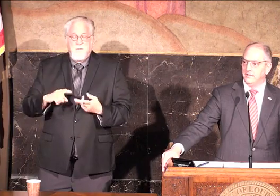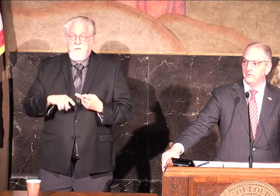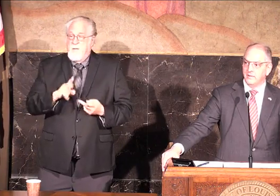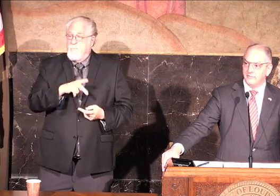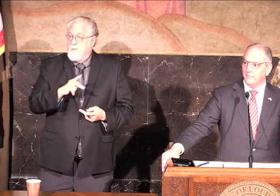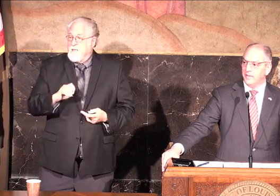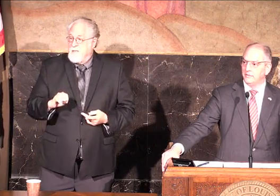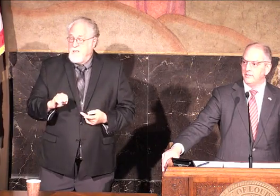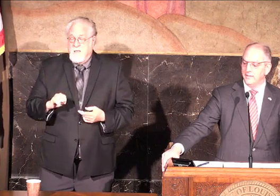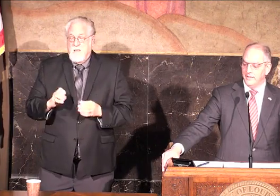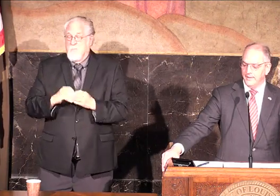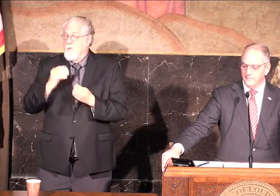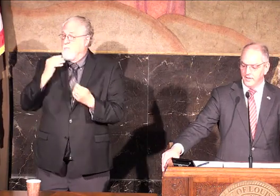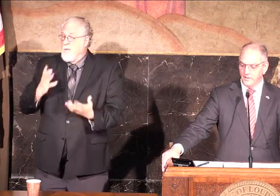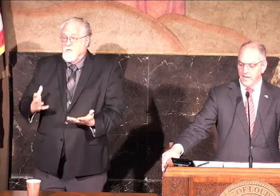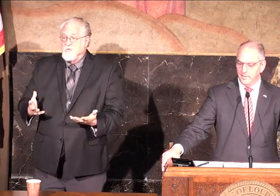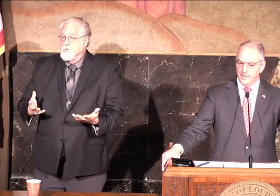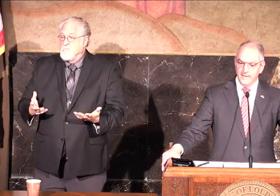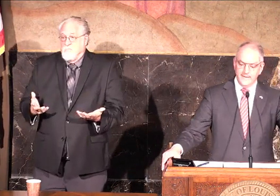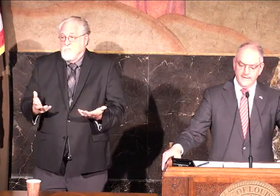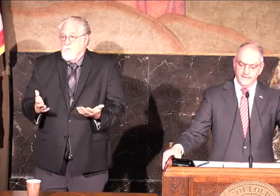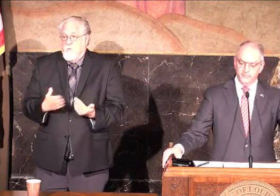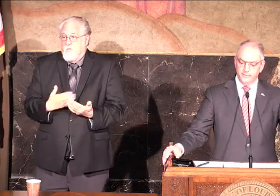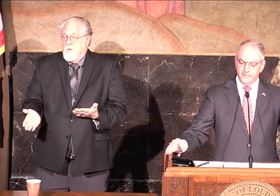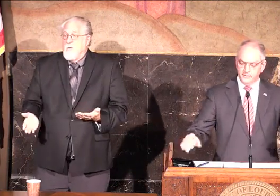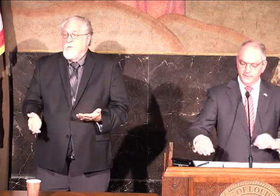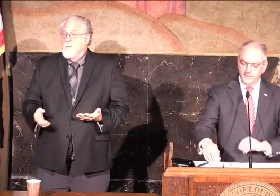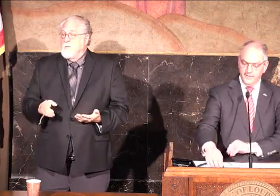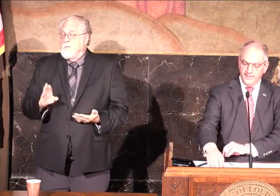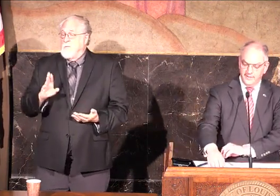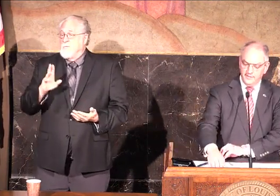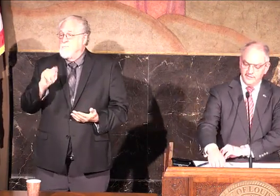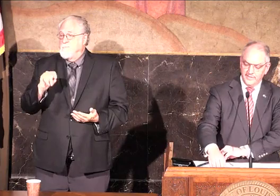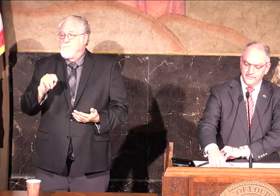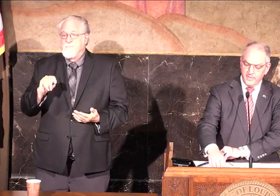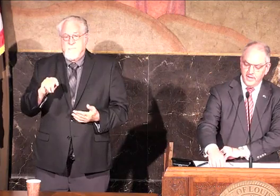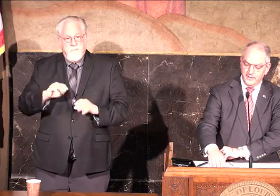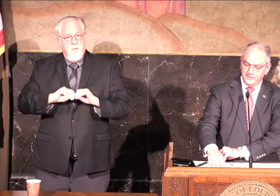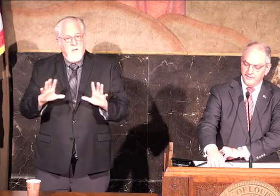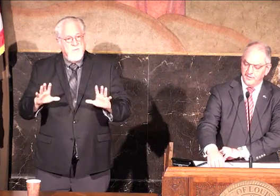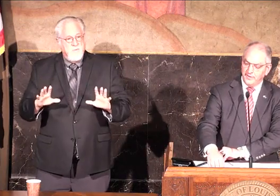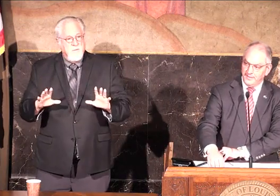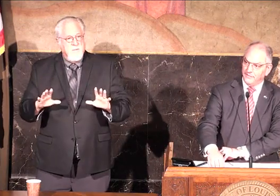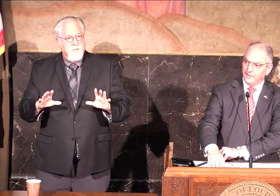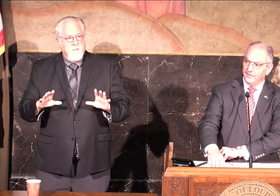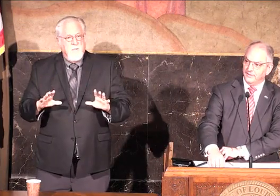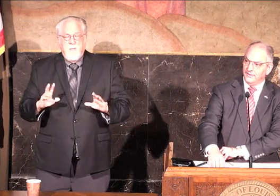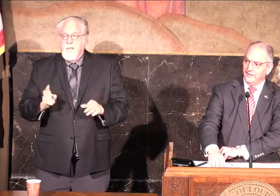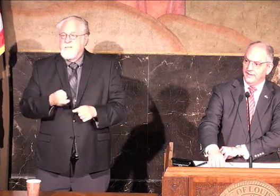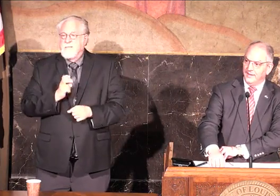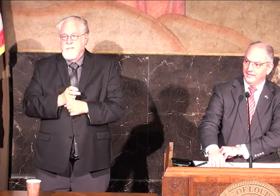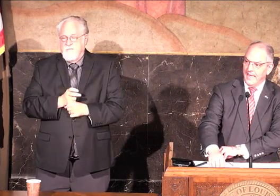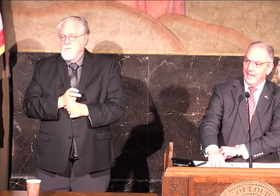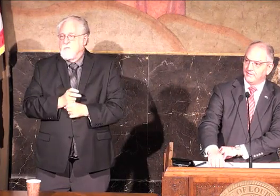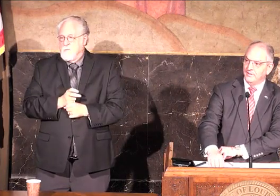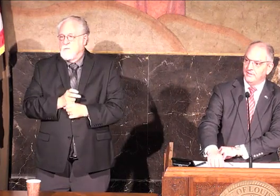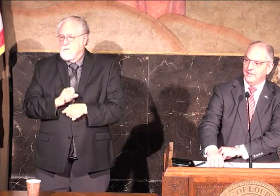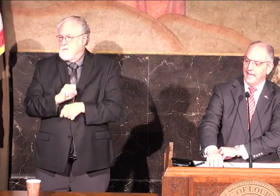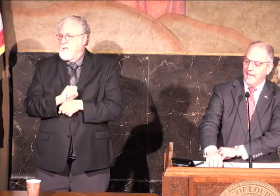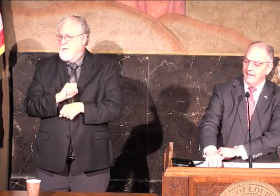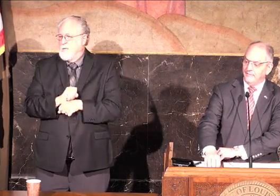PPE, additional information, you name it. But obviously, this is a very difficult